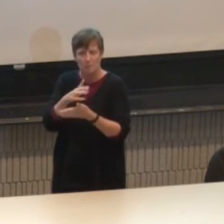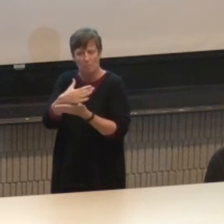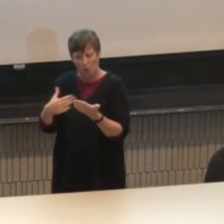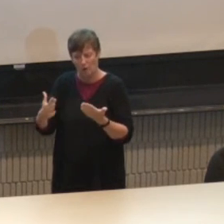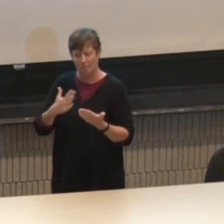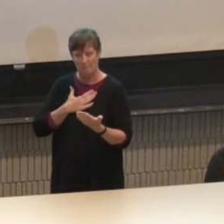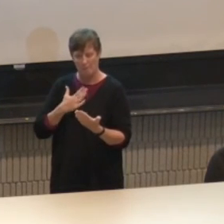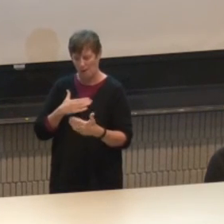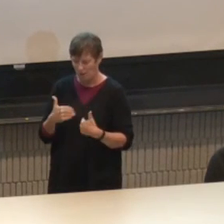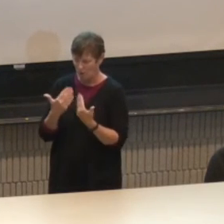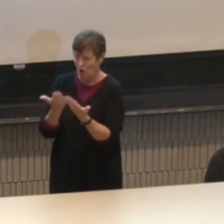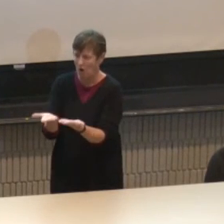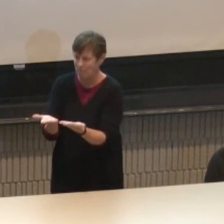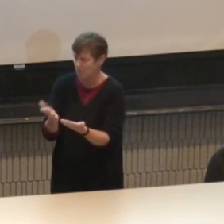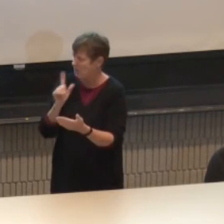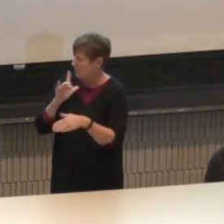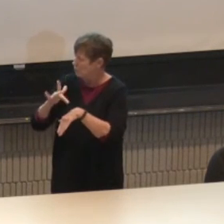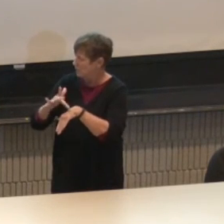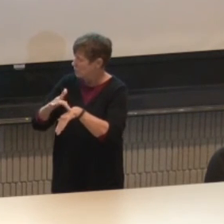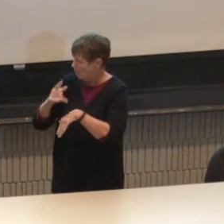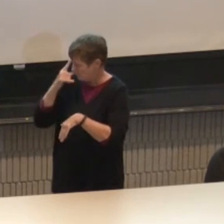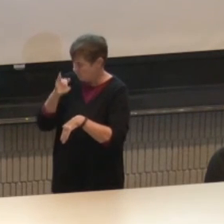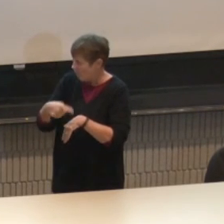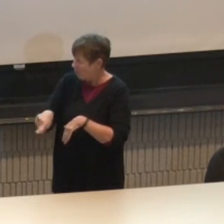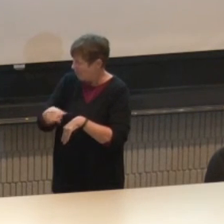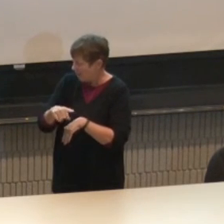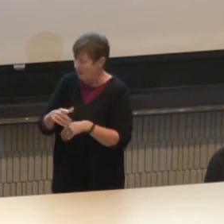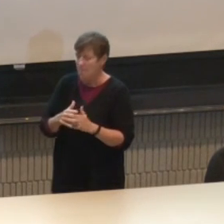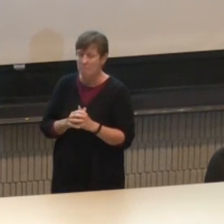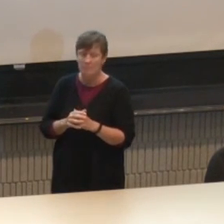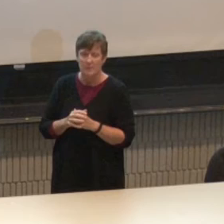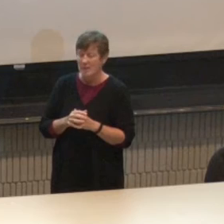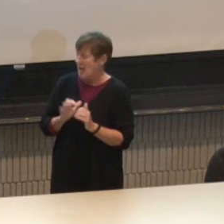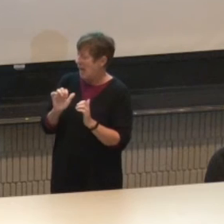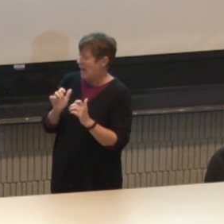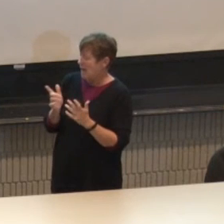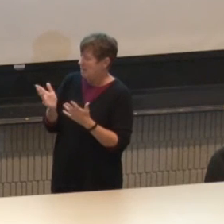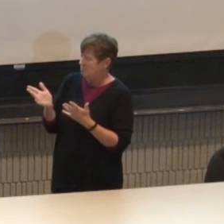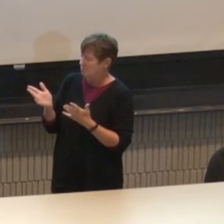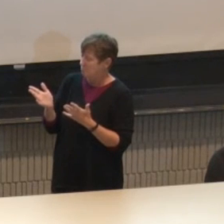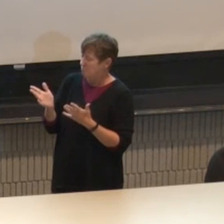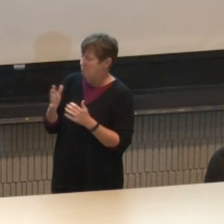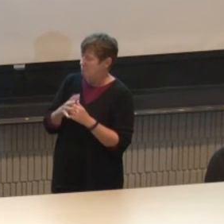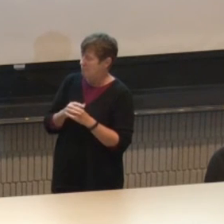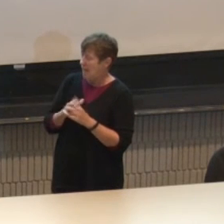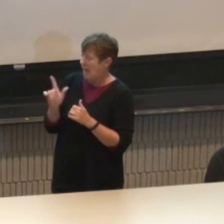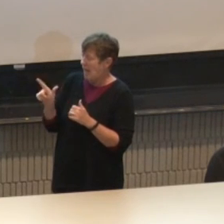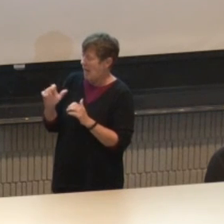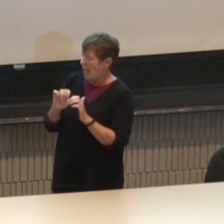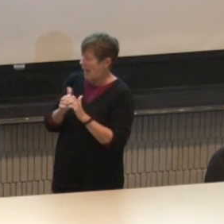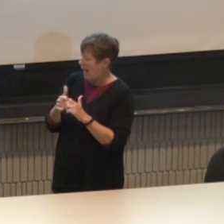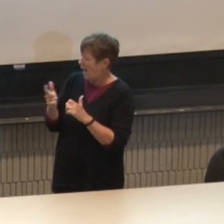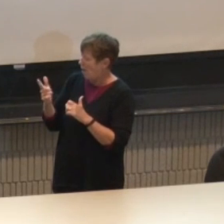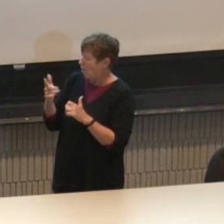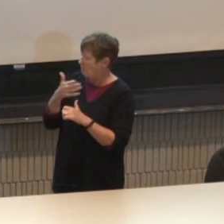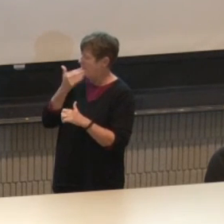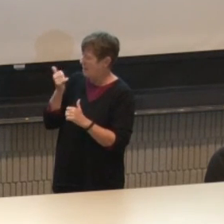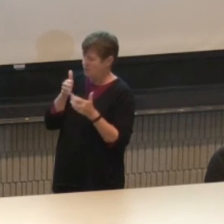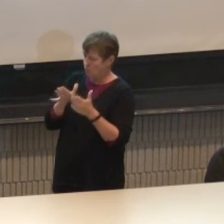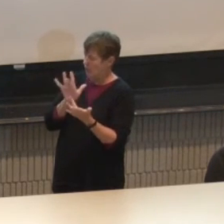offer my patients. How would you think it would be the out to the deaf community to say,